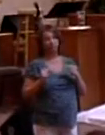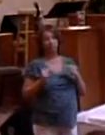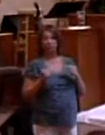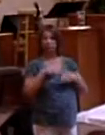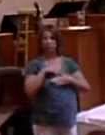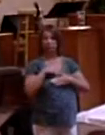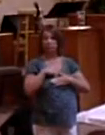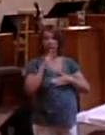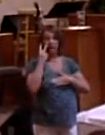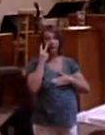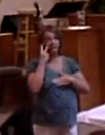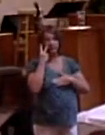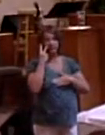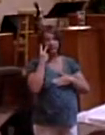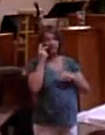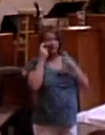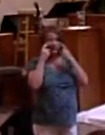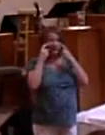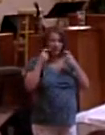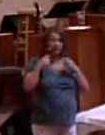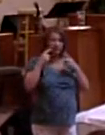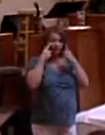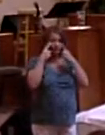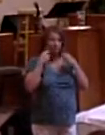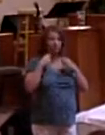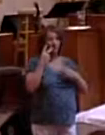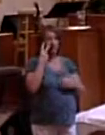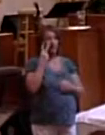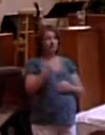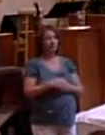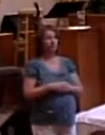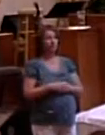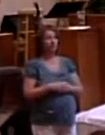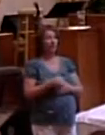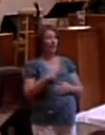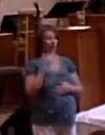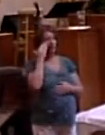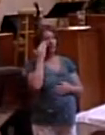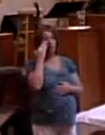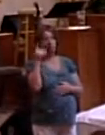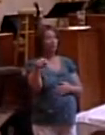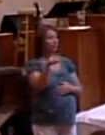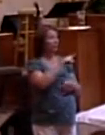I see some tears, and I know that you're hurting.